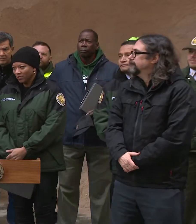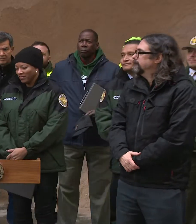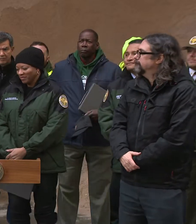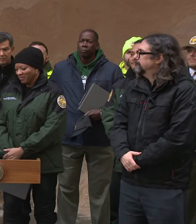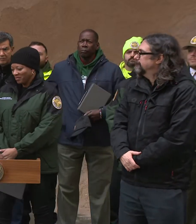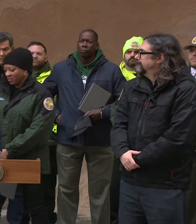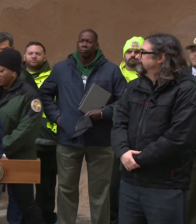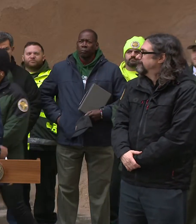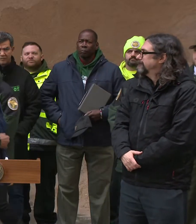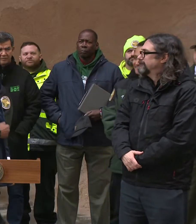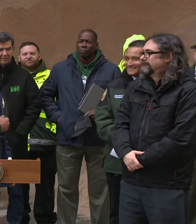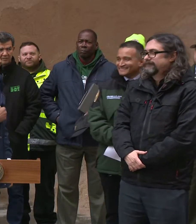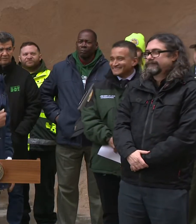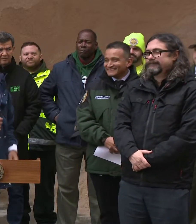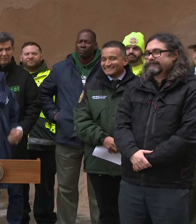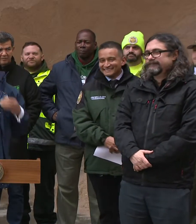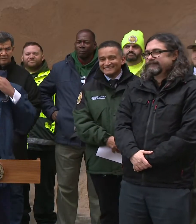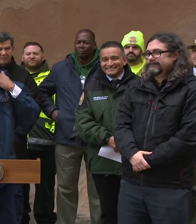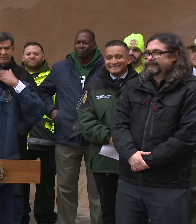First snowstorm.